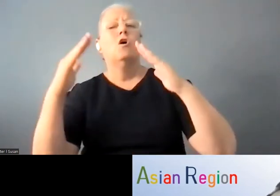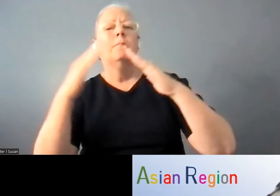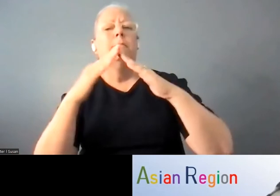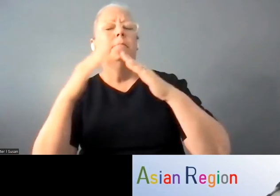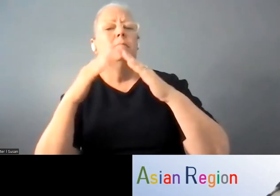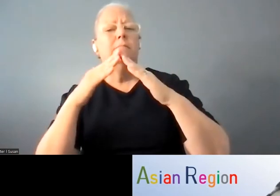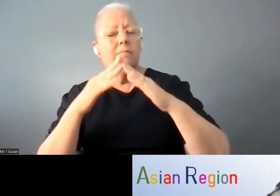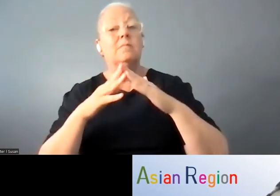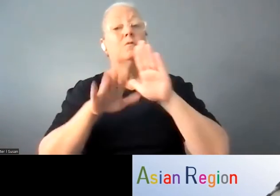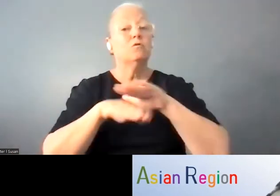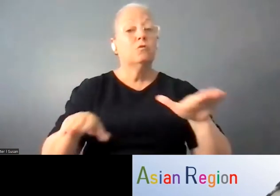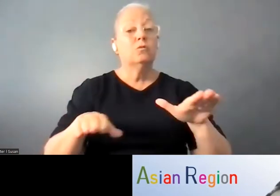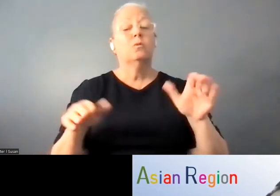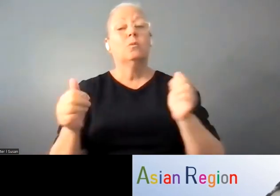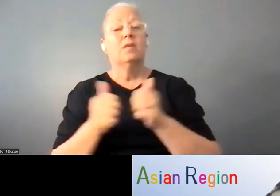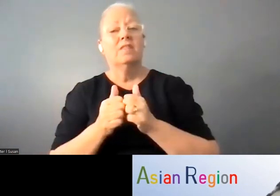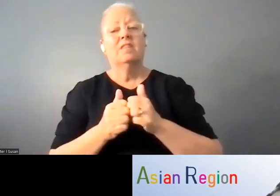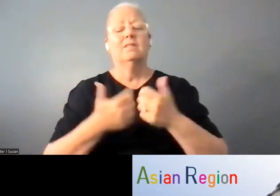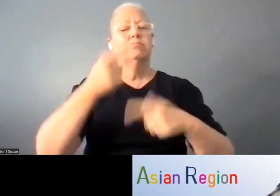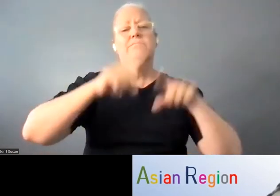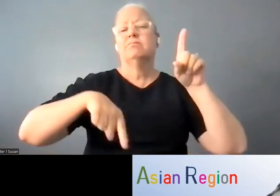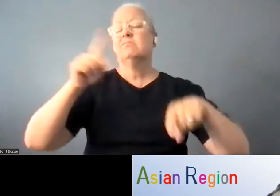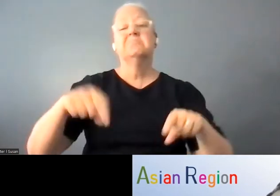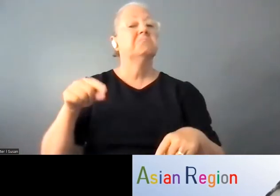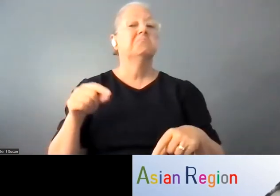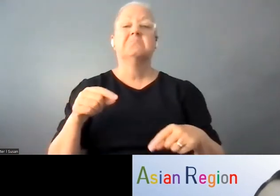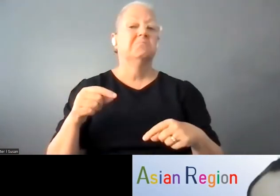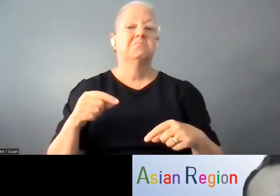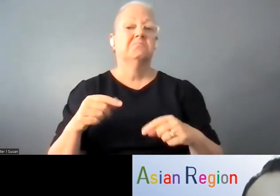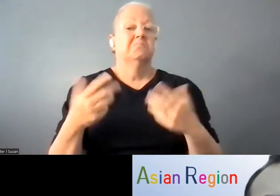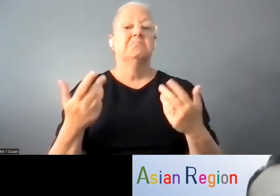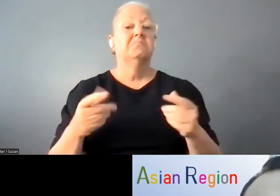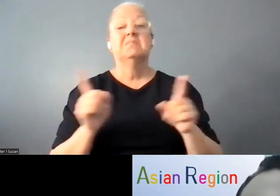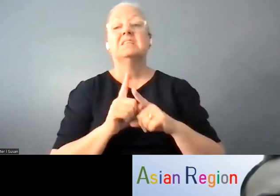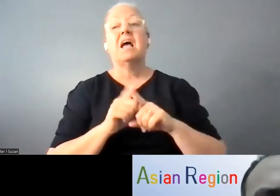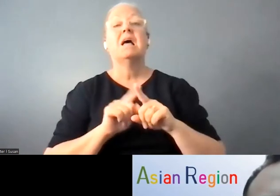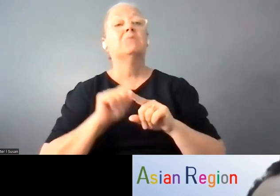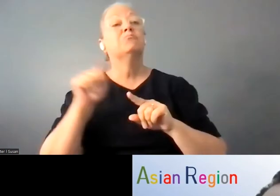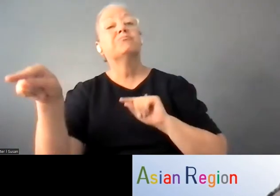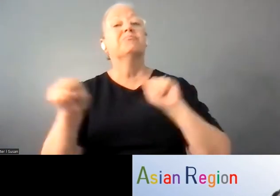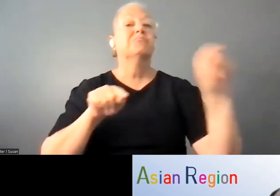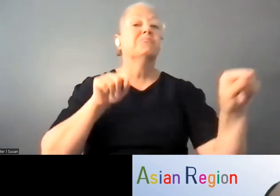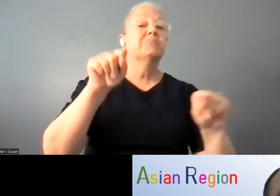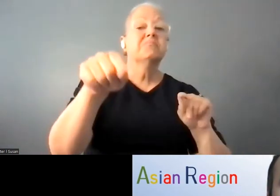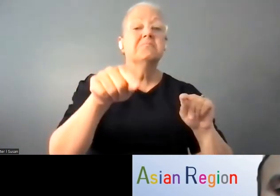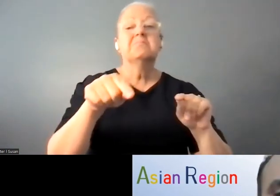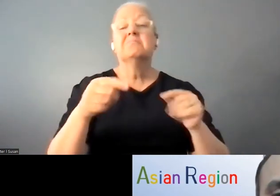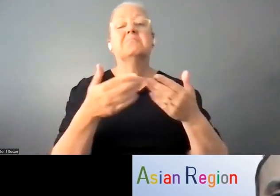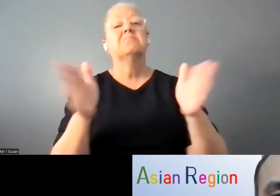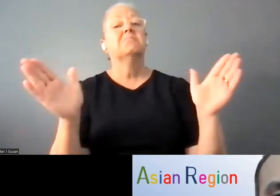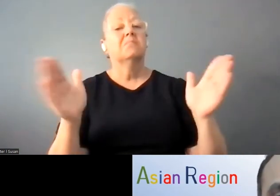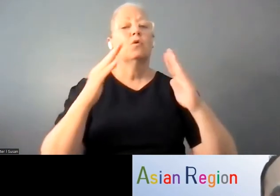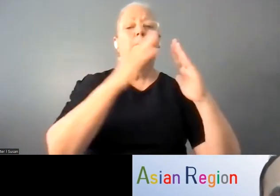children with different abilities. They are all integrated, and they stay mainstreamed in our regular homes in a very